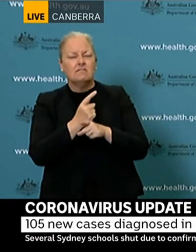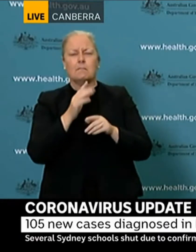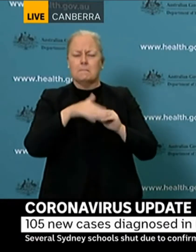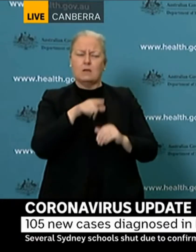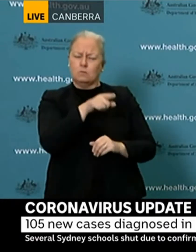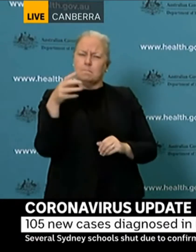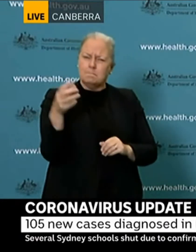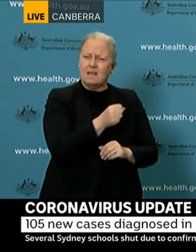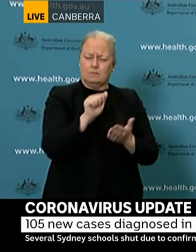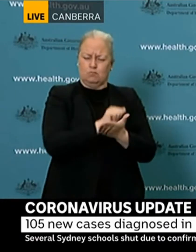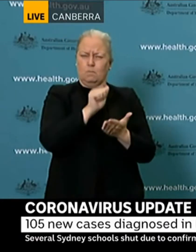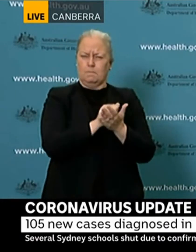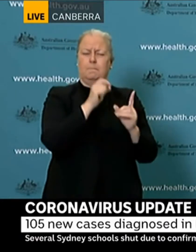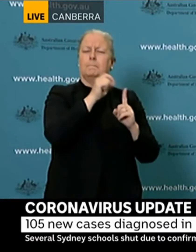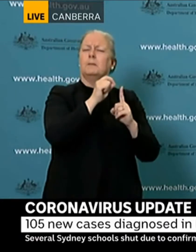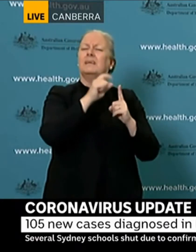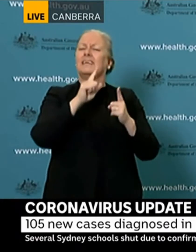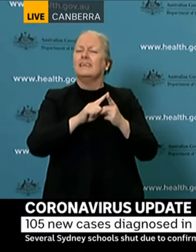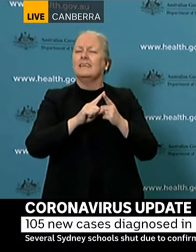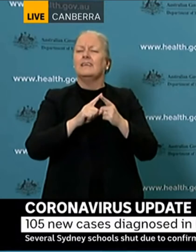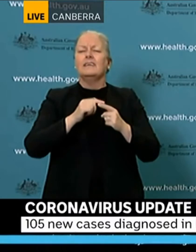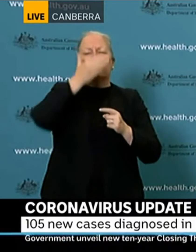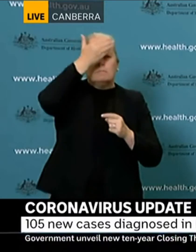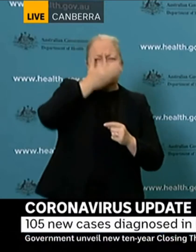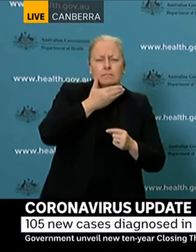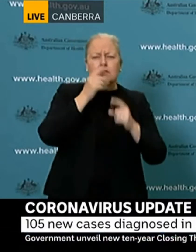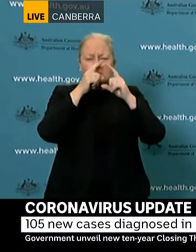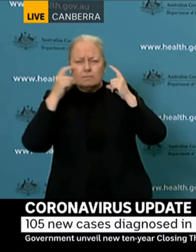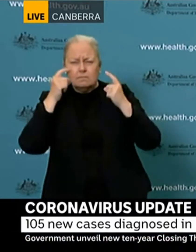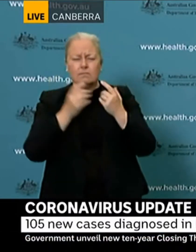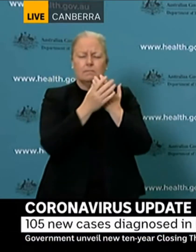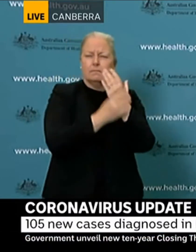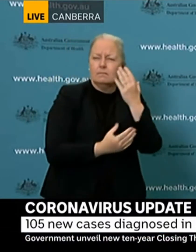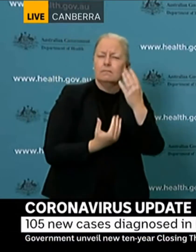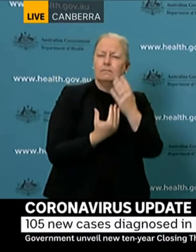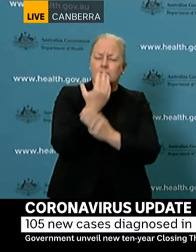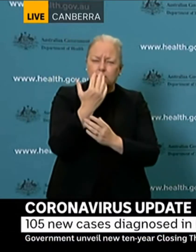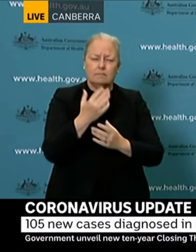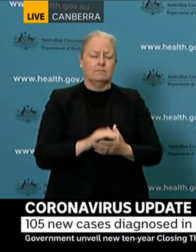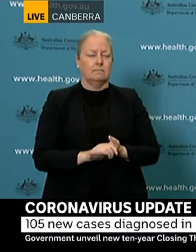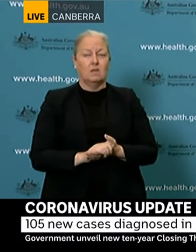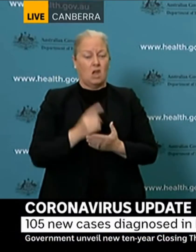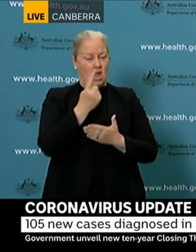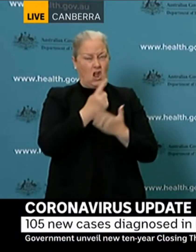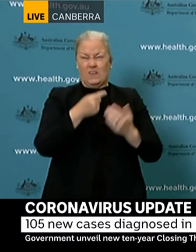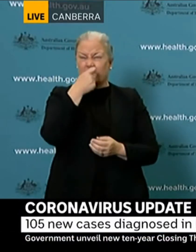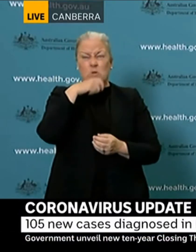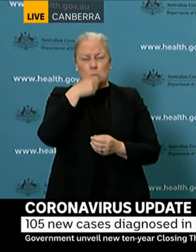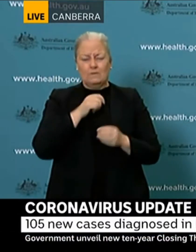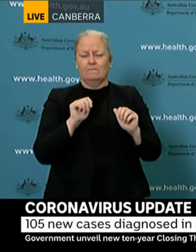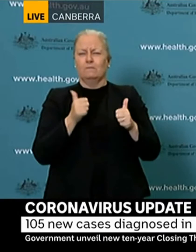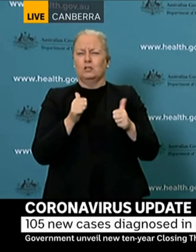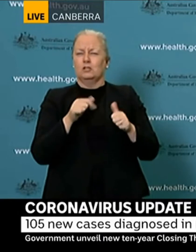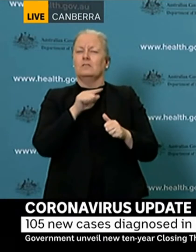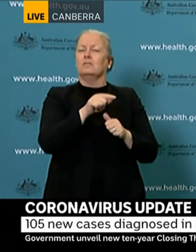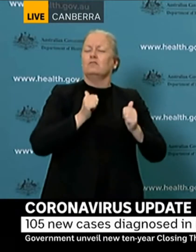properly, but health authorities were aware last month that only 1 in 5 aged care workers had done the training. Should more have been done